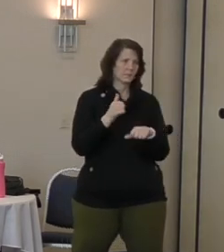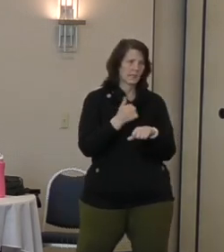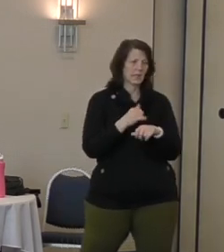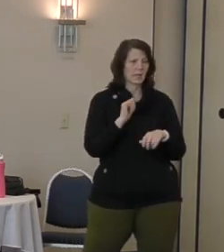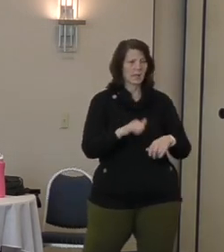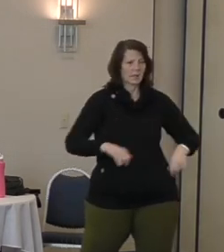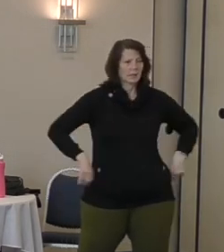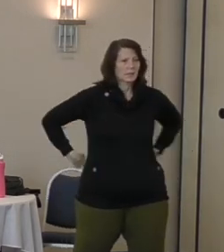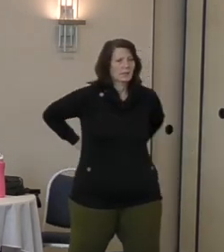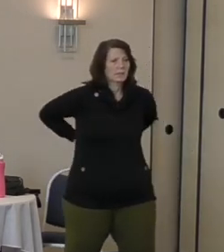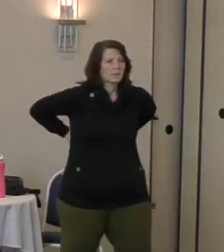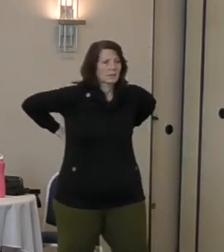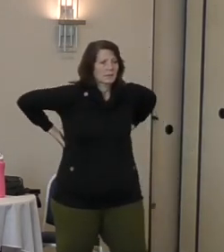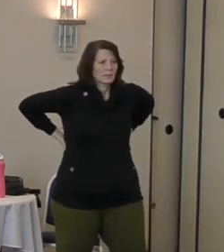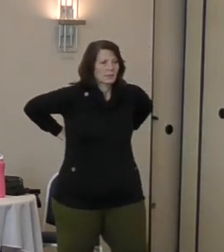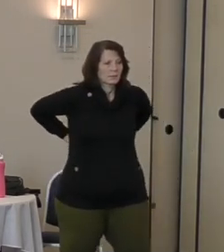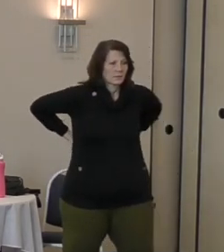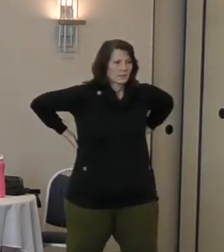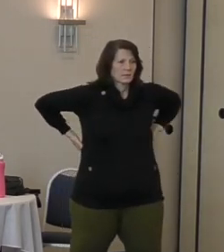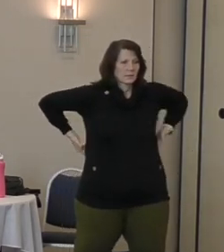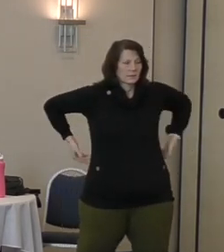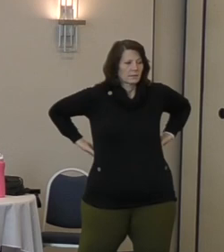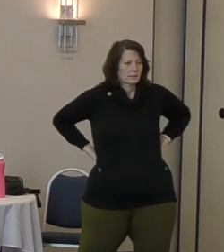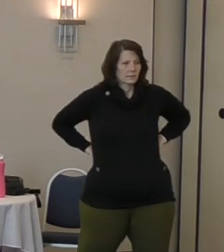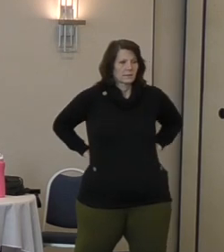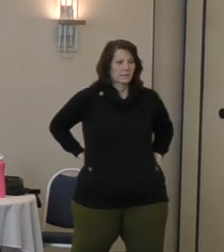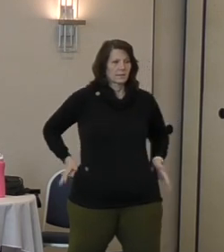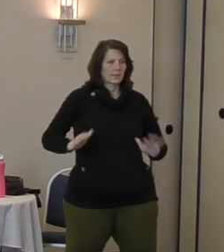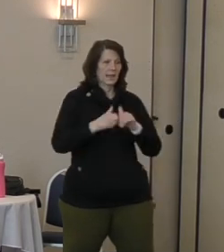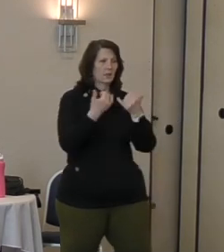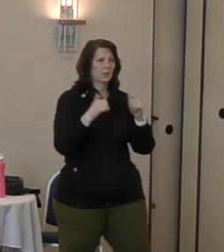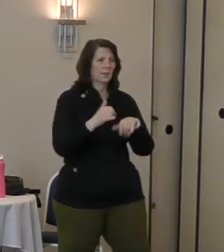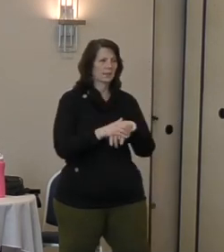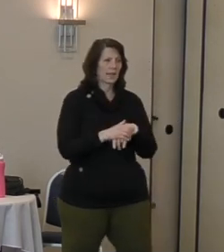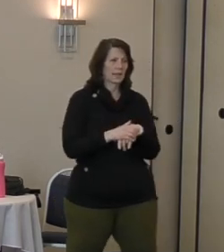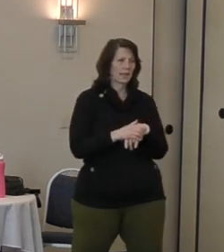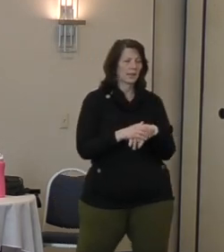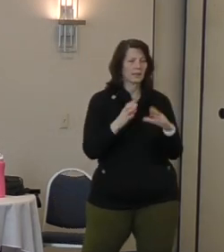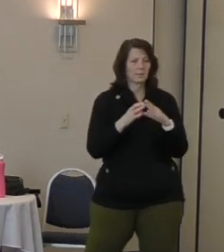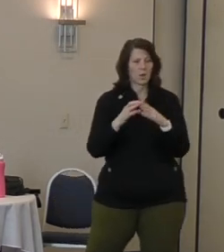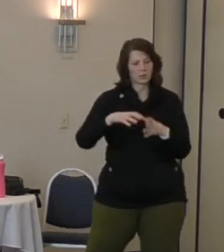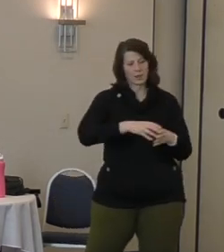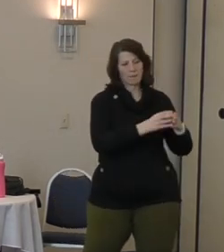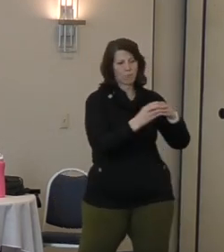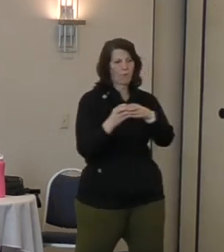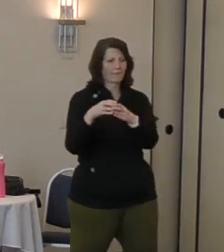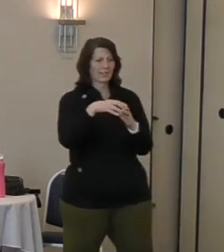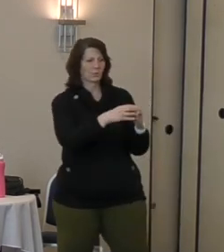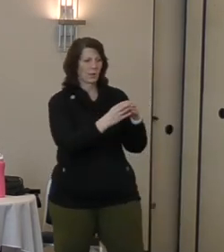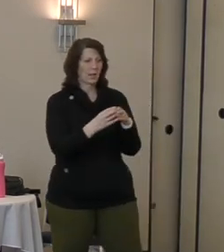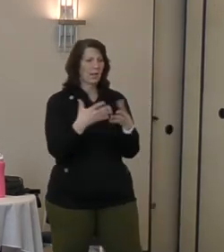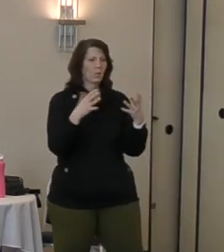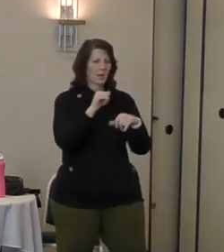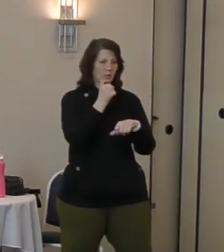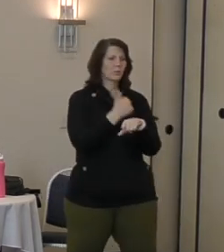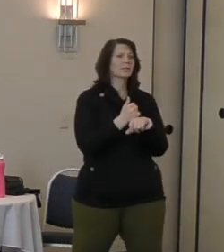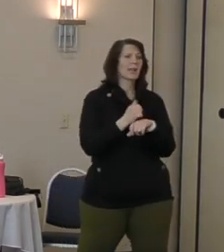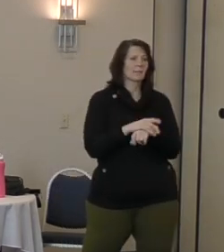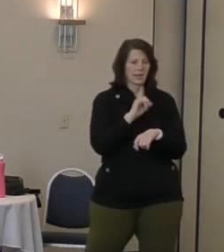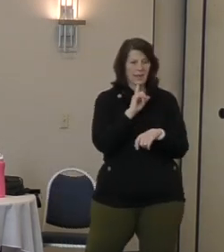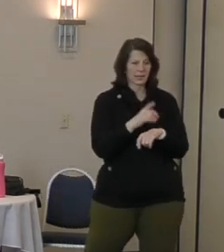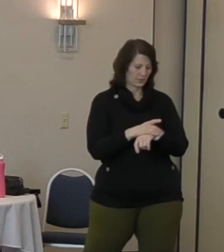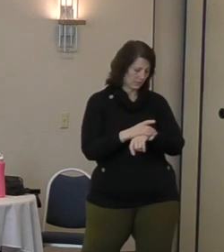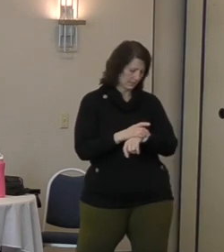that kind of tone right from the outset. Like, no, this is how we're going to play. The ball's going to move this way. And once you establish it,